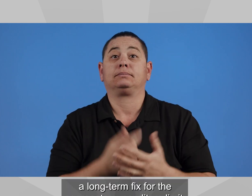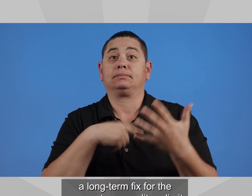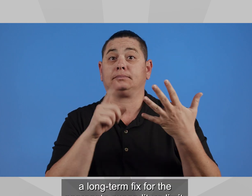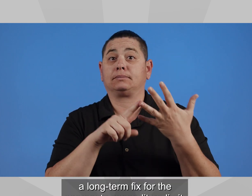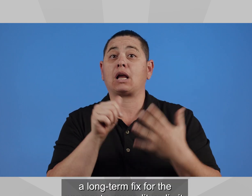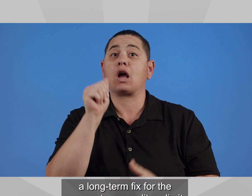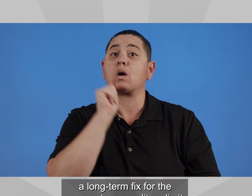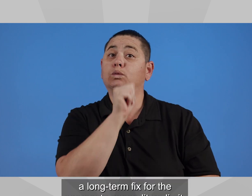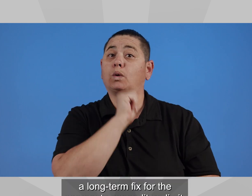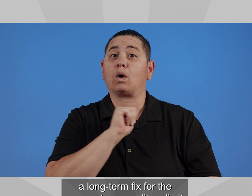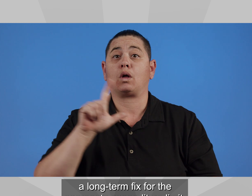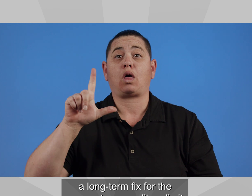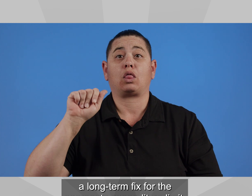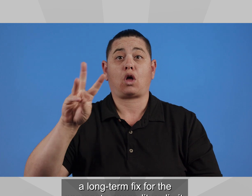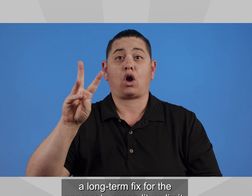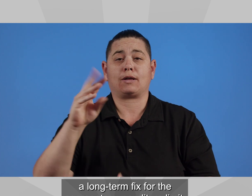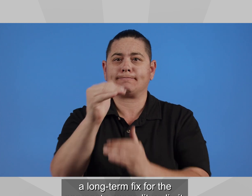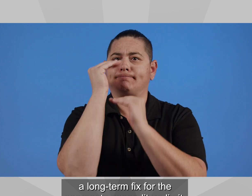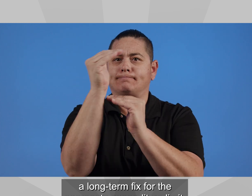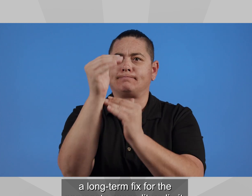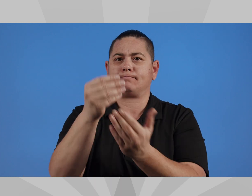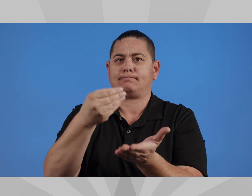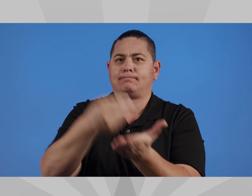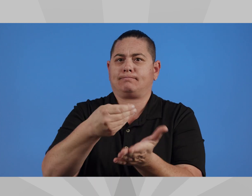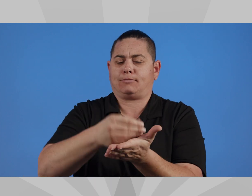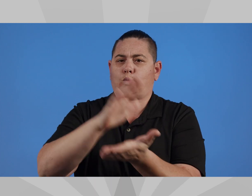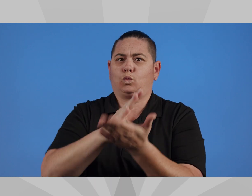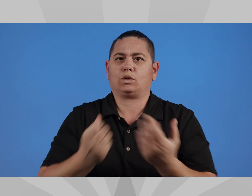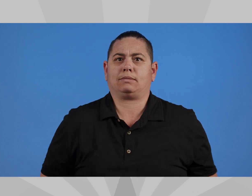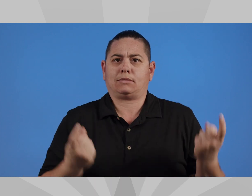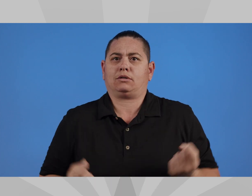A long-term fix for the aggregate expenditure limit.